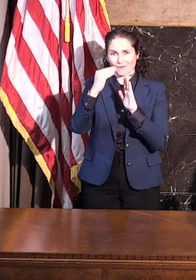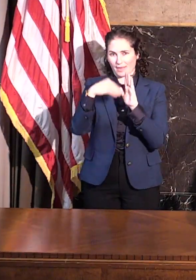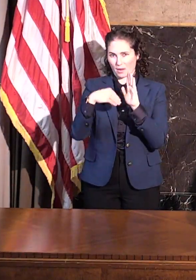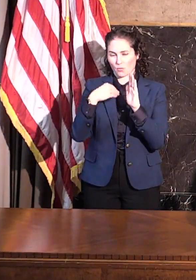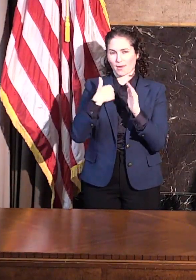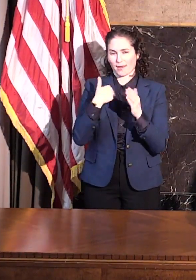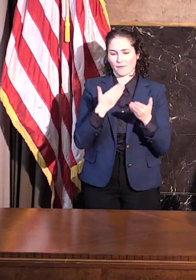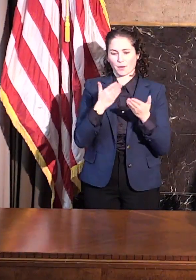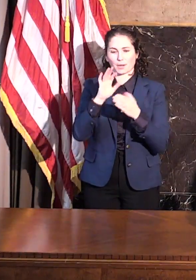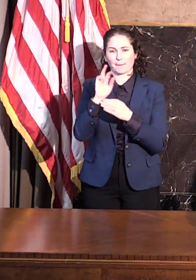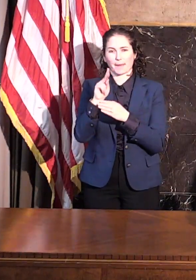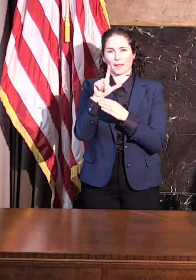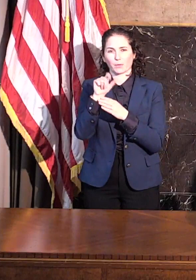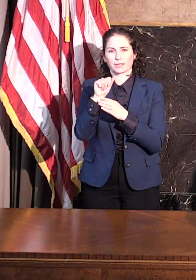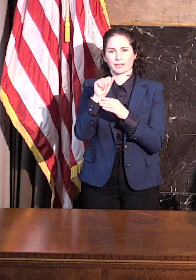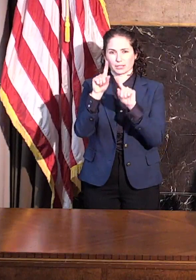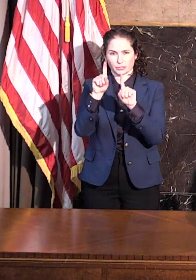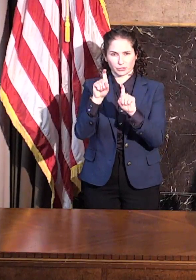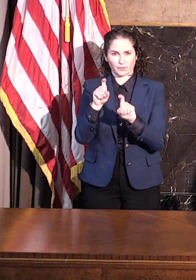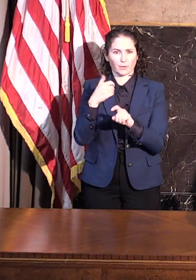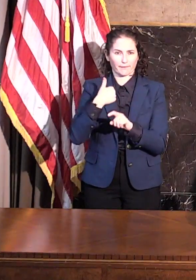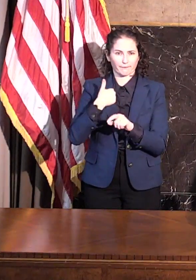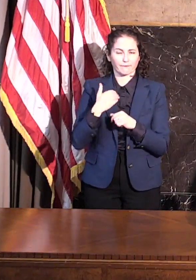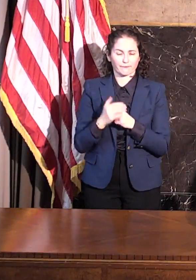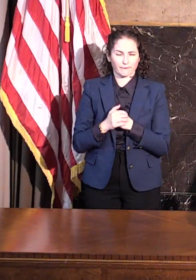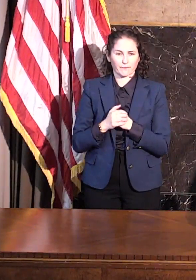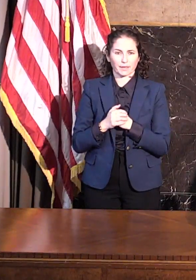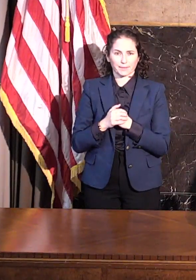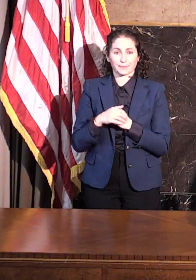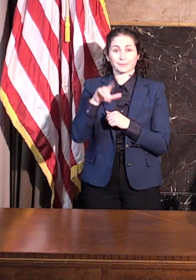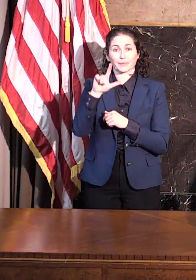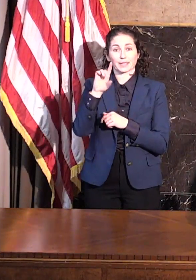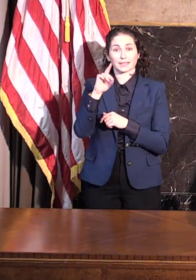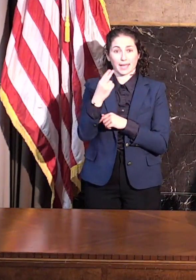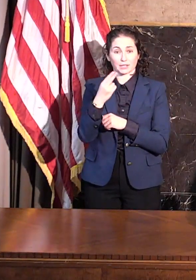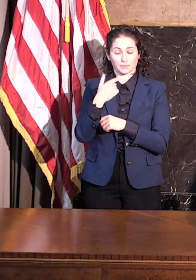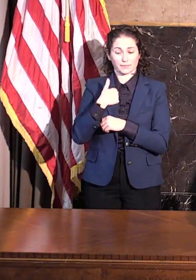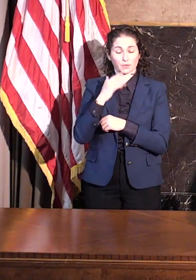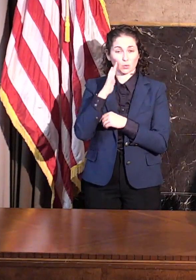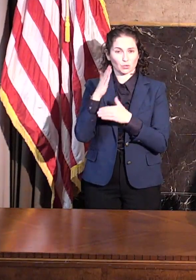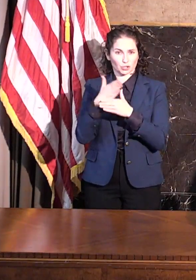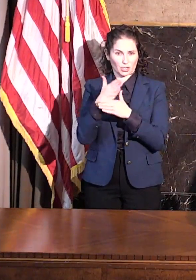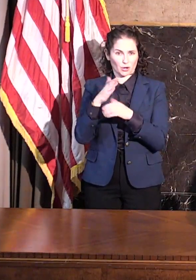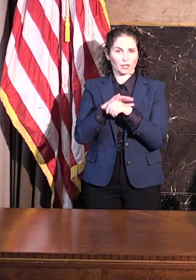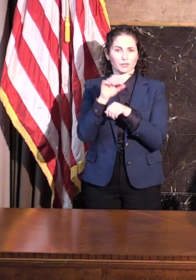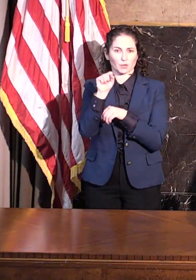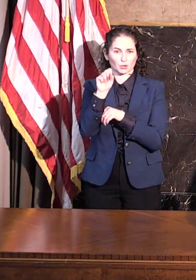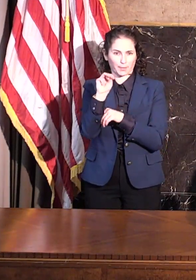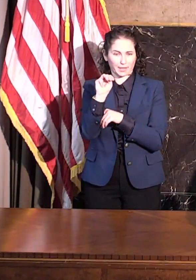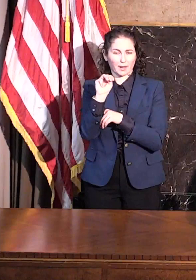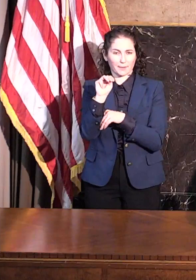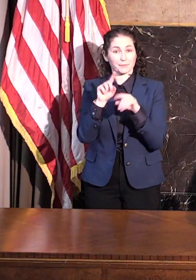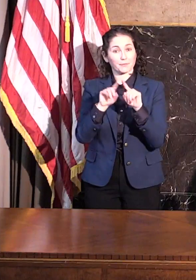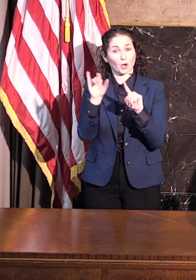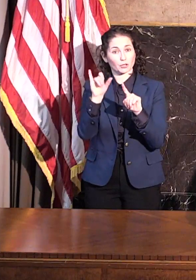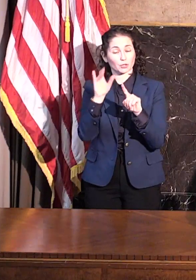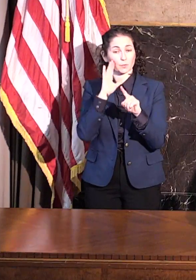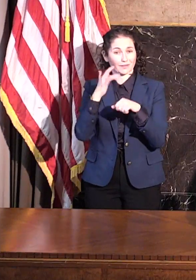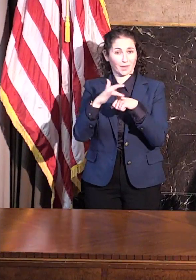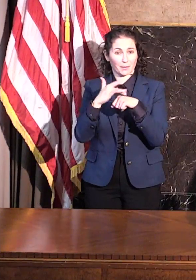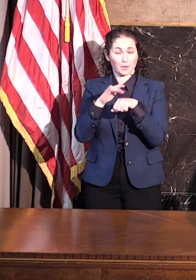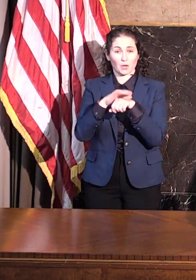calls, knocking on doors, if you're a medical professional who's open to answering questions about the vaccines, you can let